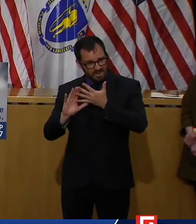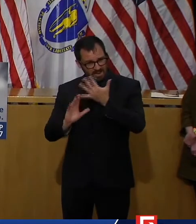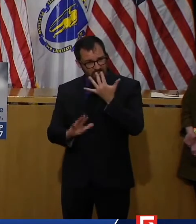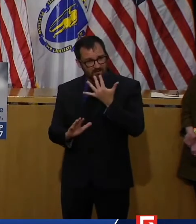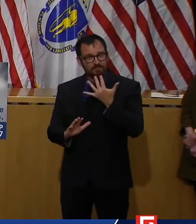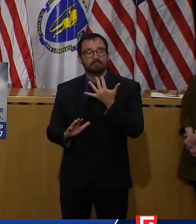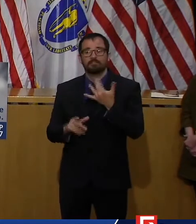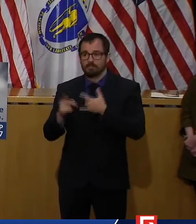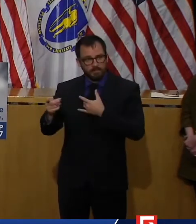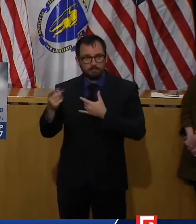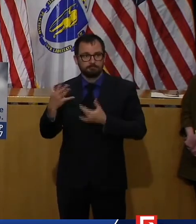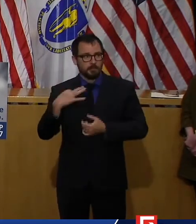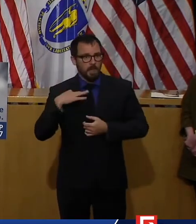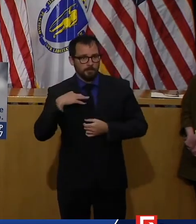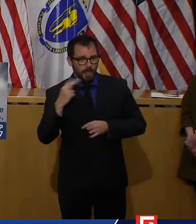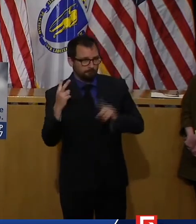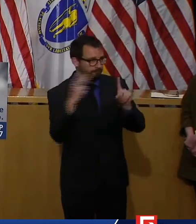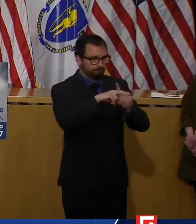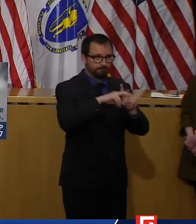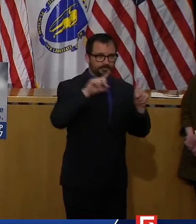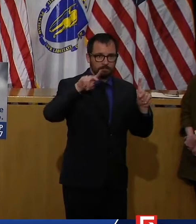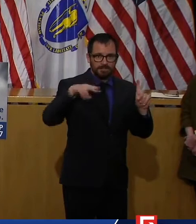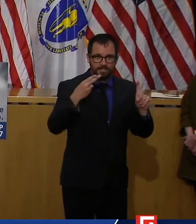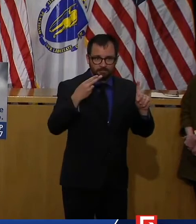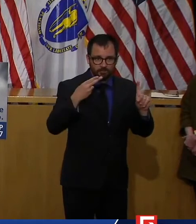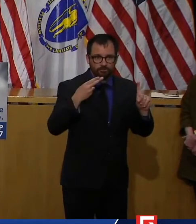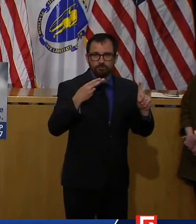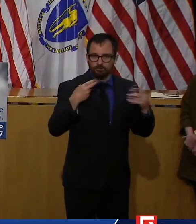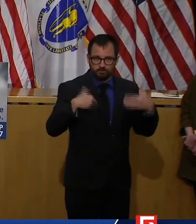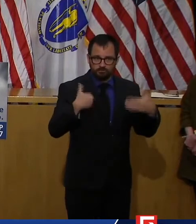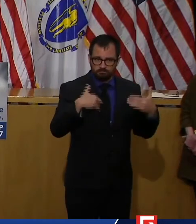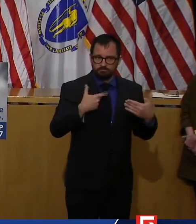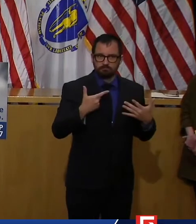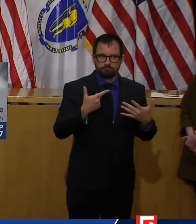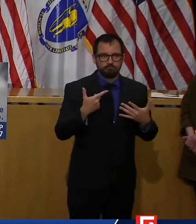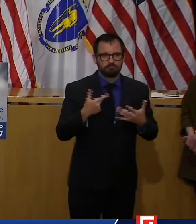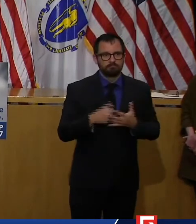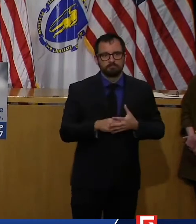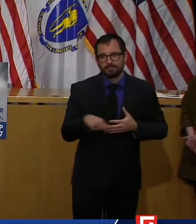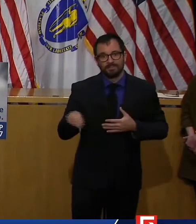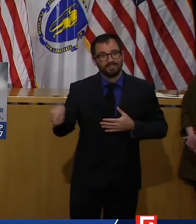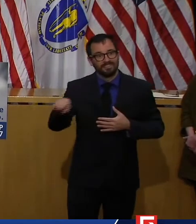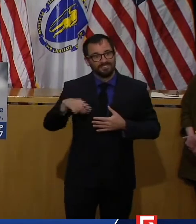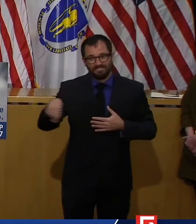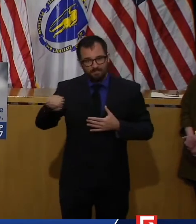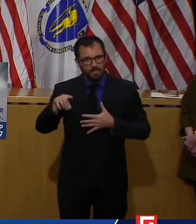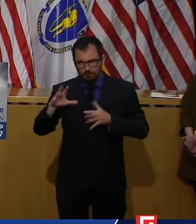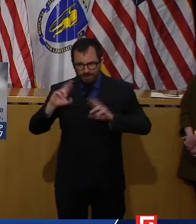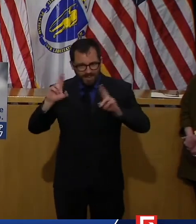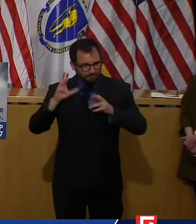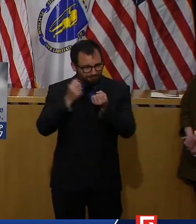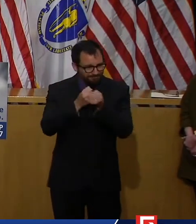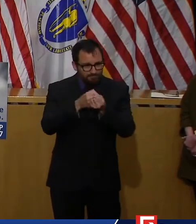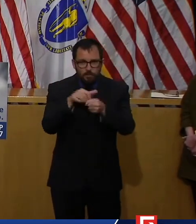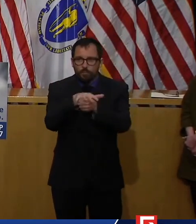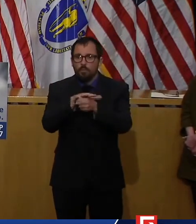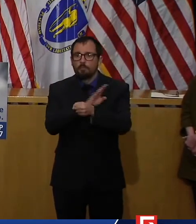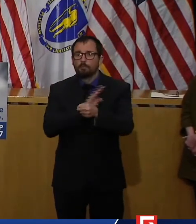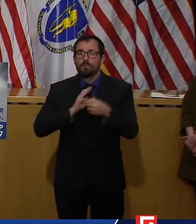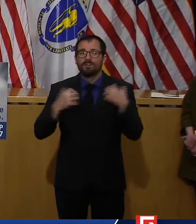then use that to support local boards of health and all the information gathering that's associated with what people do at the local